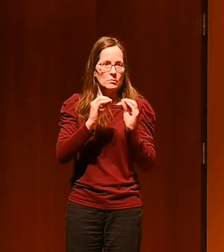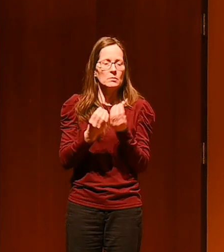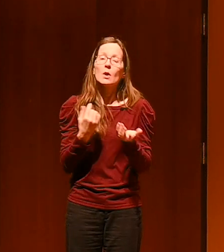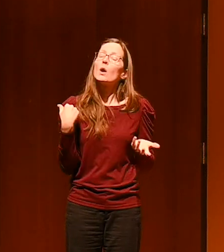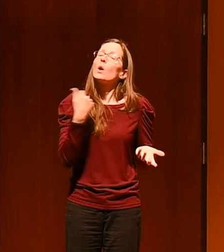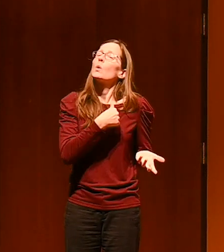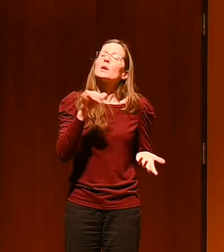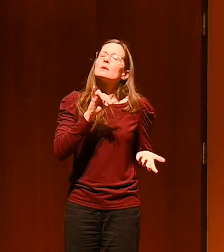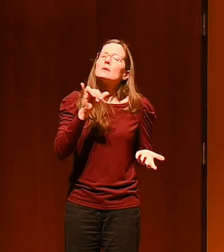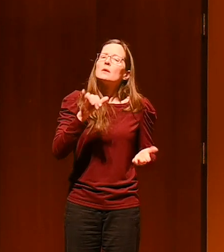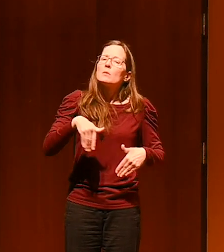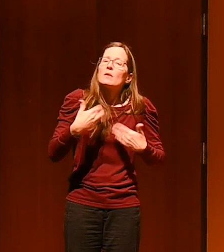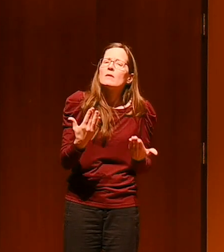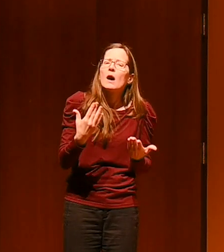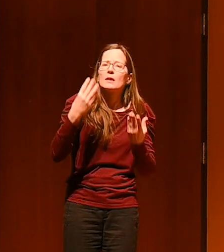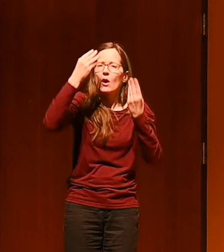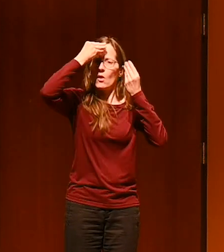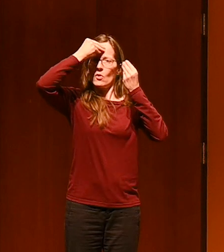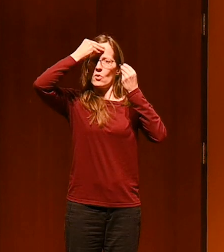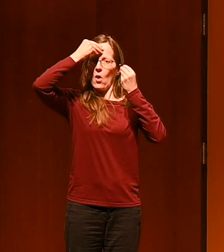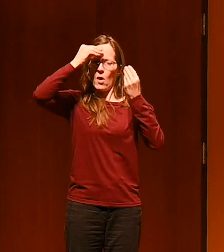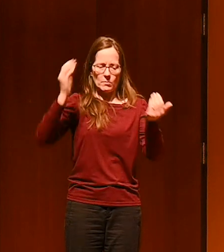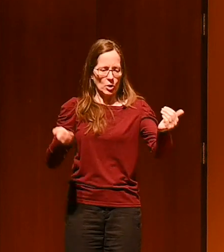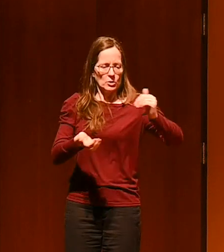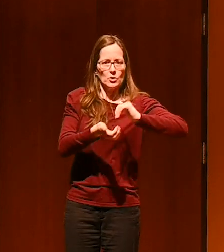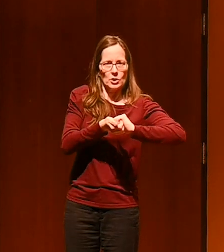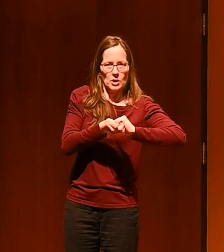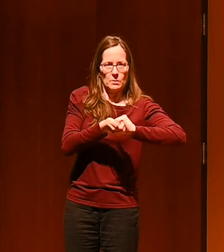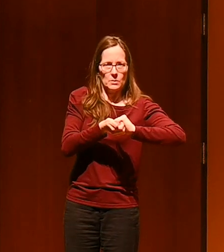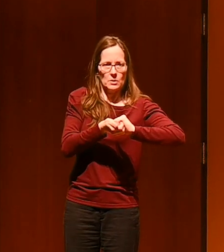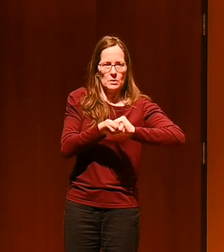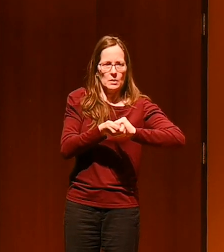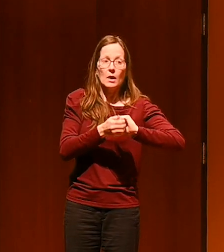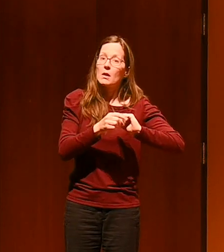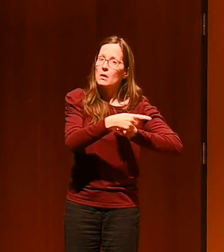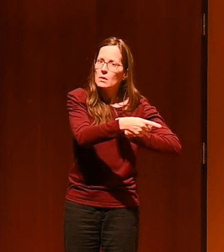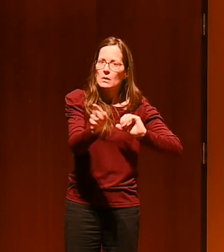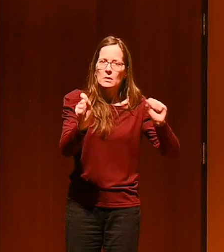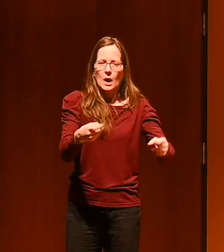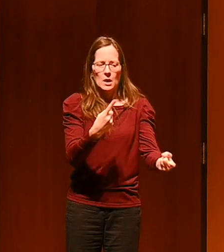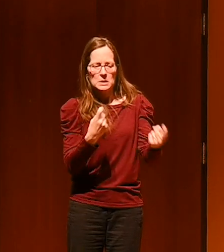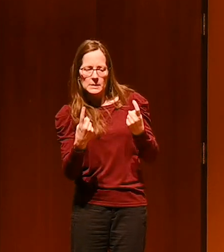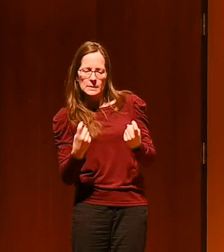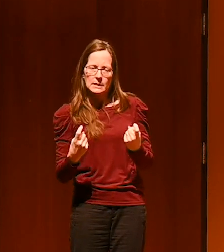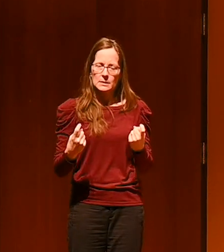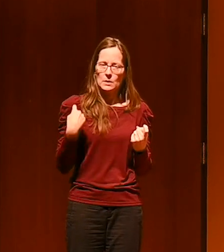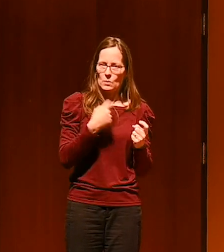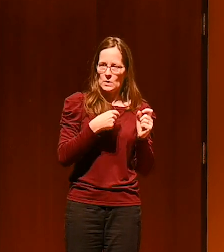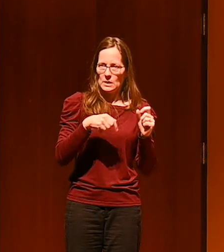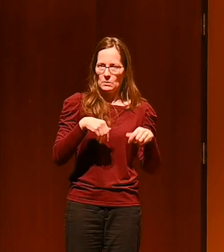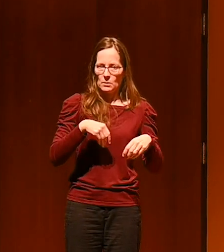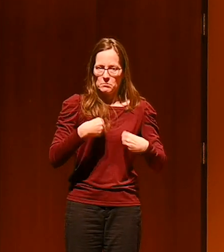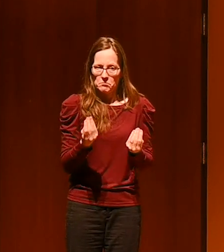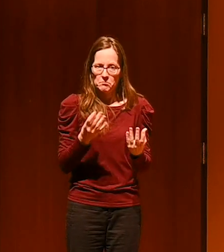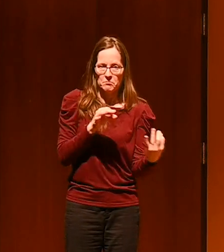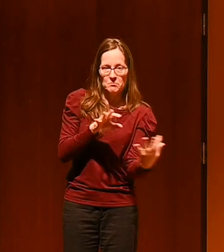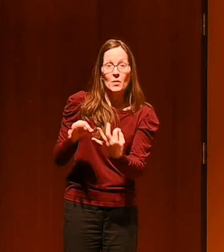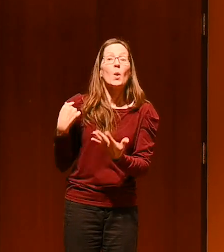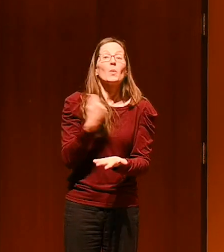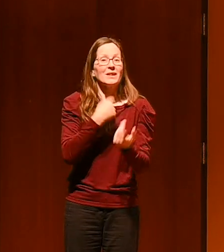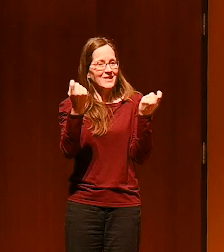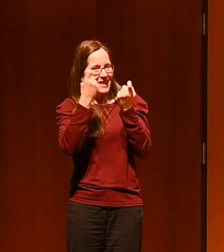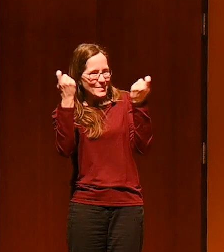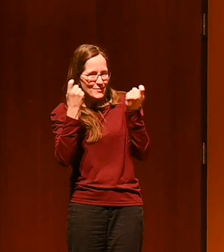partnership. We are a sounding board. We celebrate the wins of the county arts agencies, and sometimes we